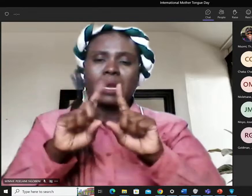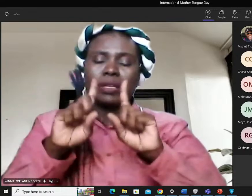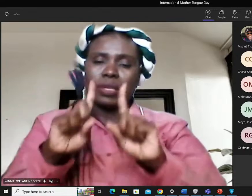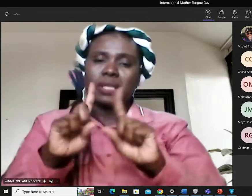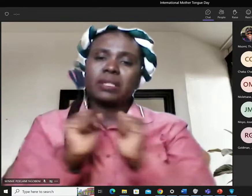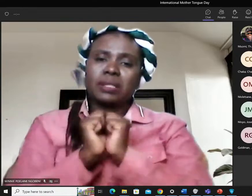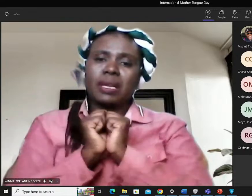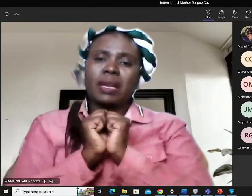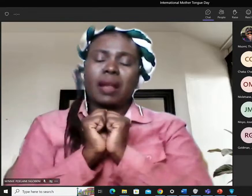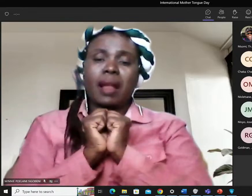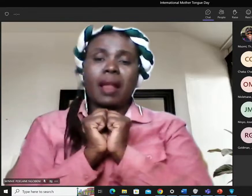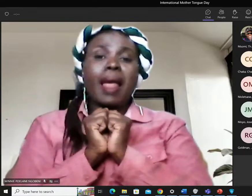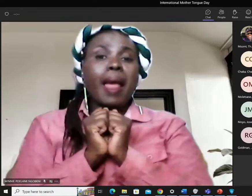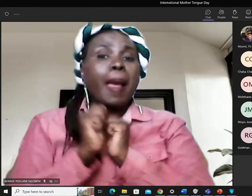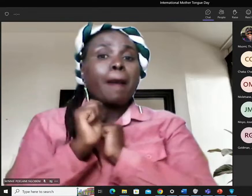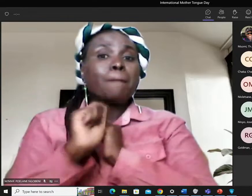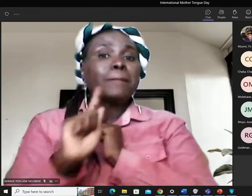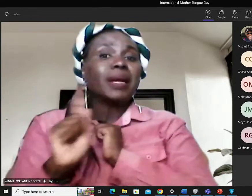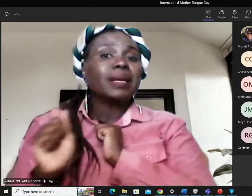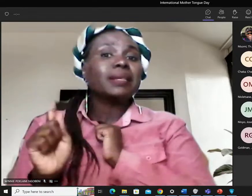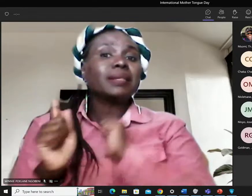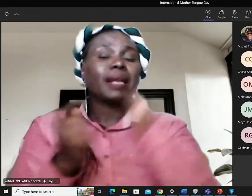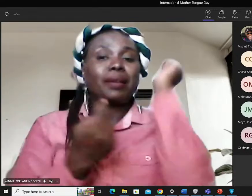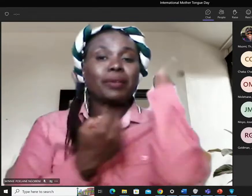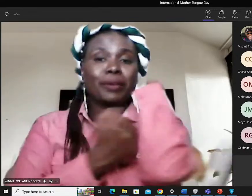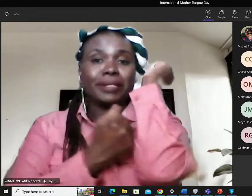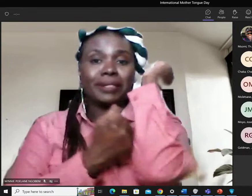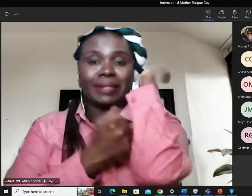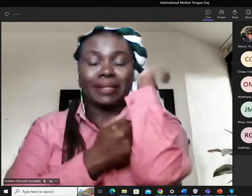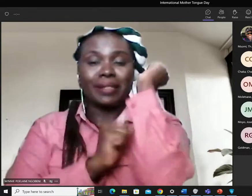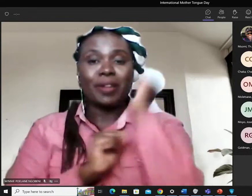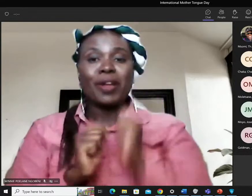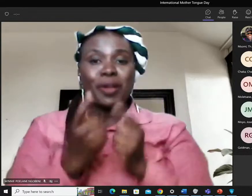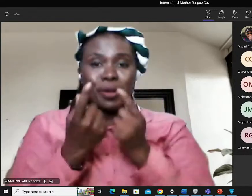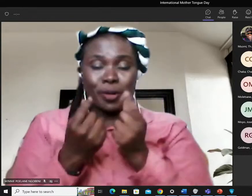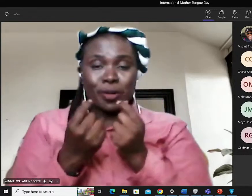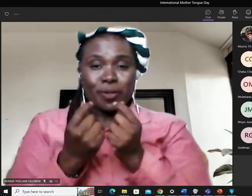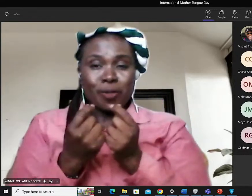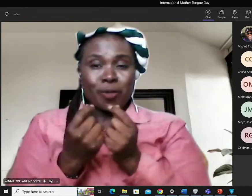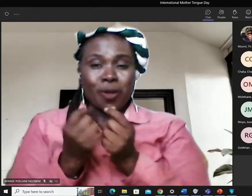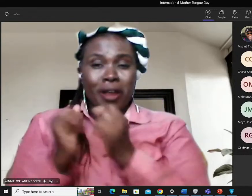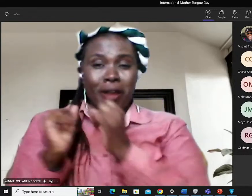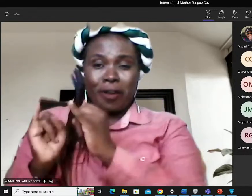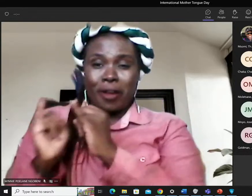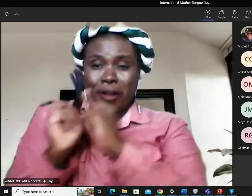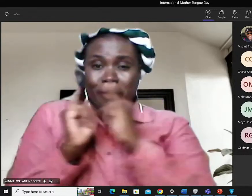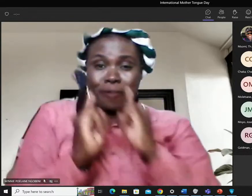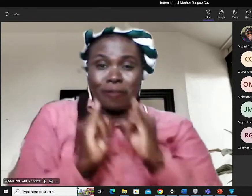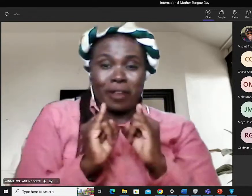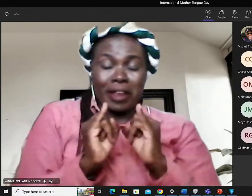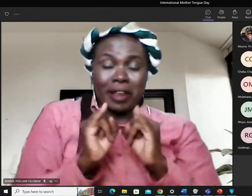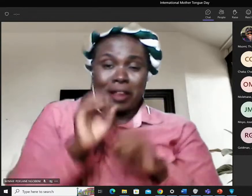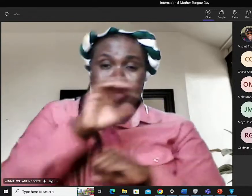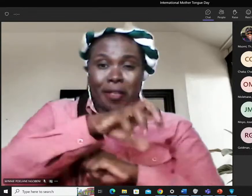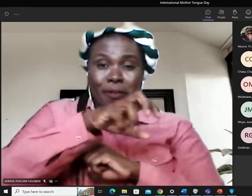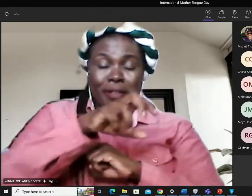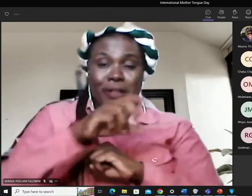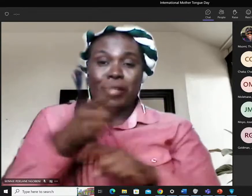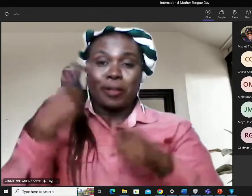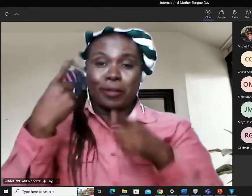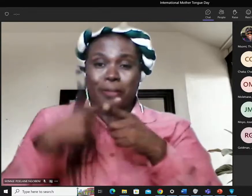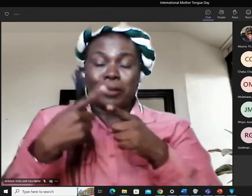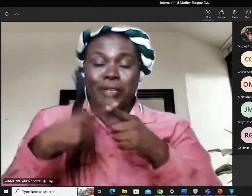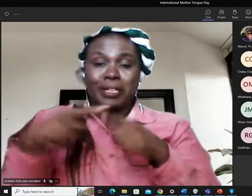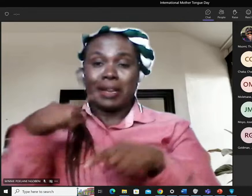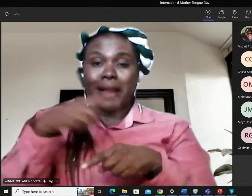office, so I will not attempt to say what they do. We are going to invite our colleagues who are from that unit to come and tell us what they